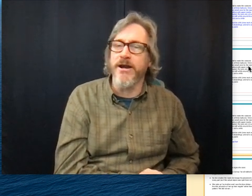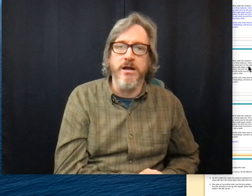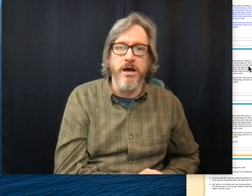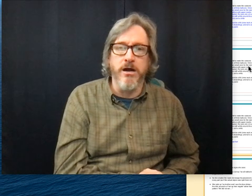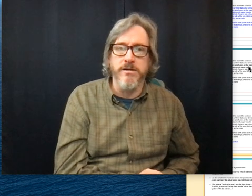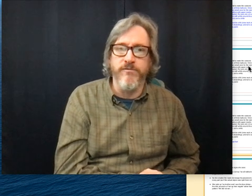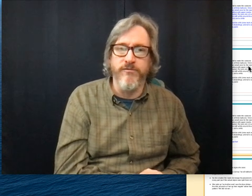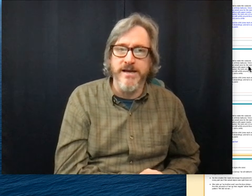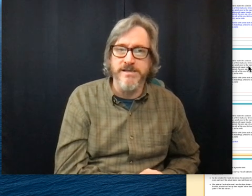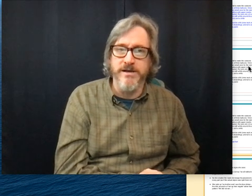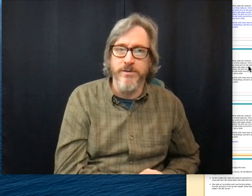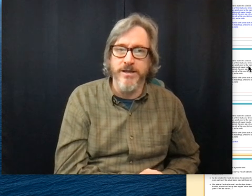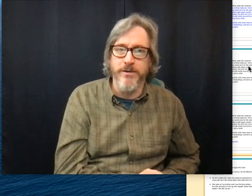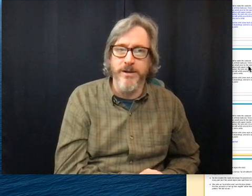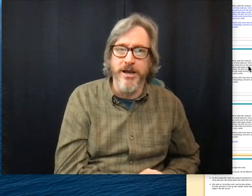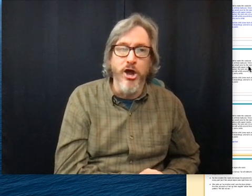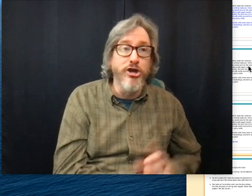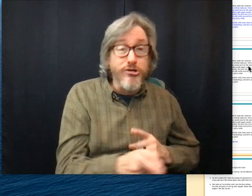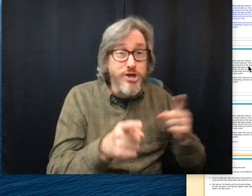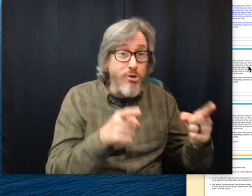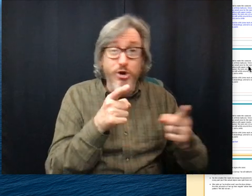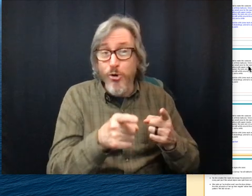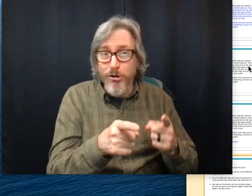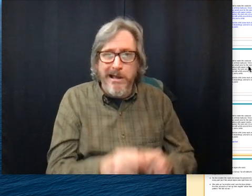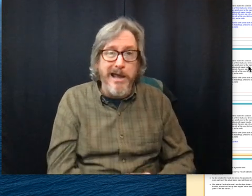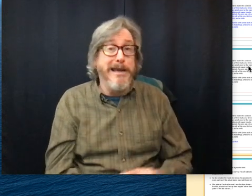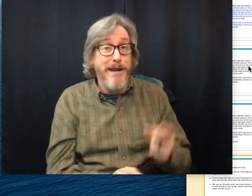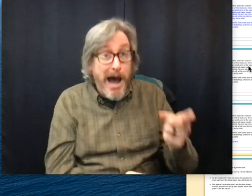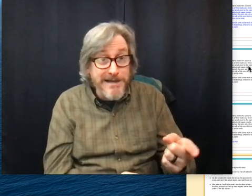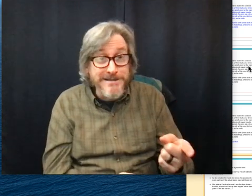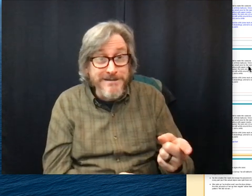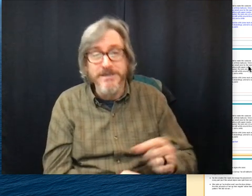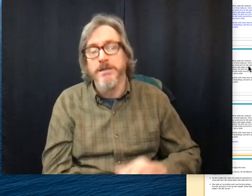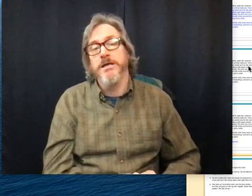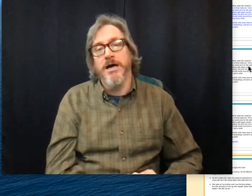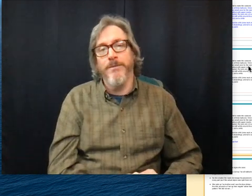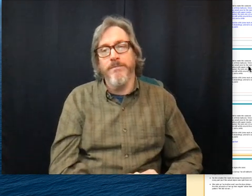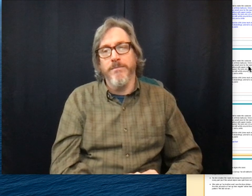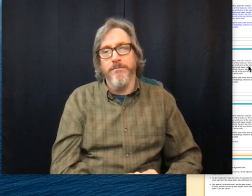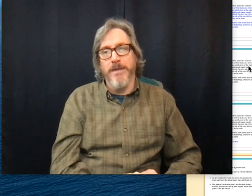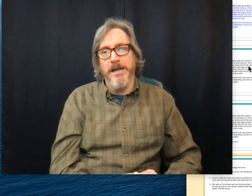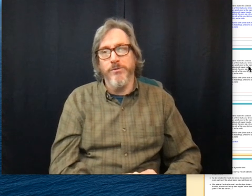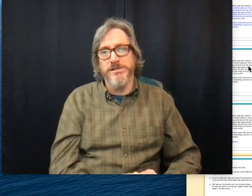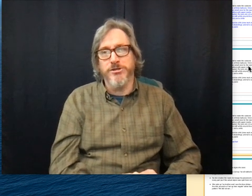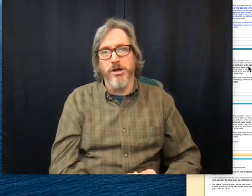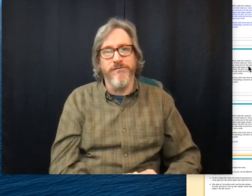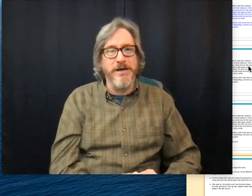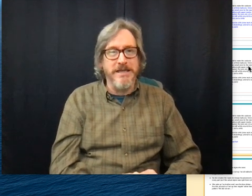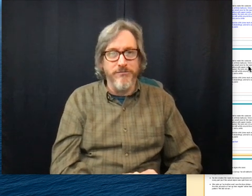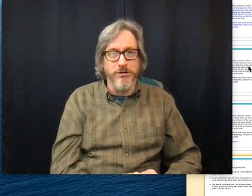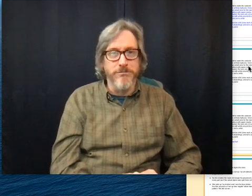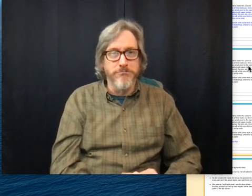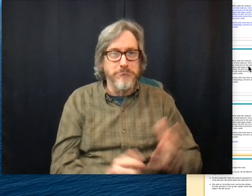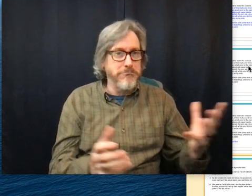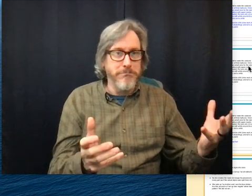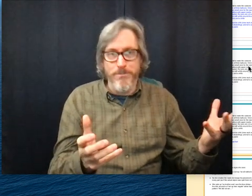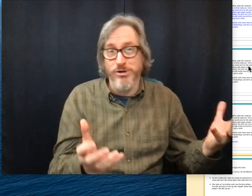they had a phrase that they would be like, you're so cool, not. And it was thought very